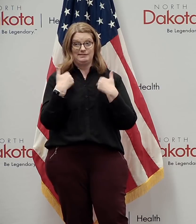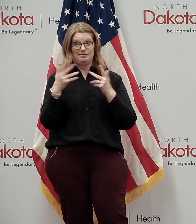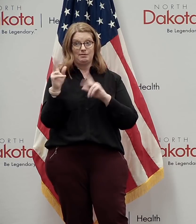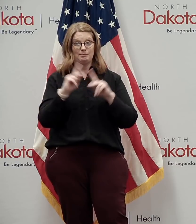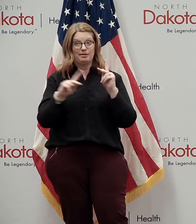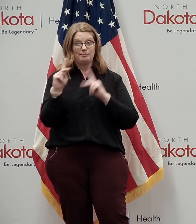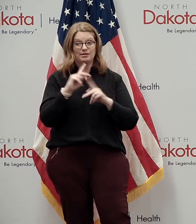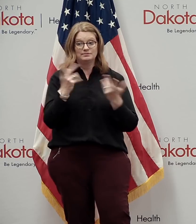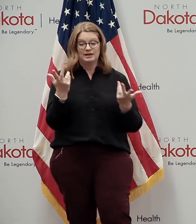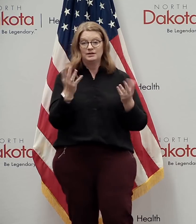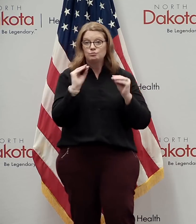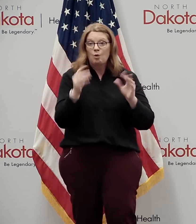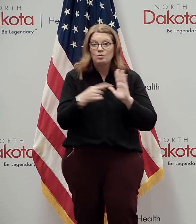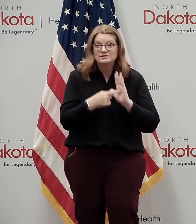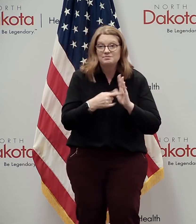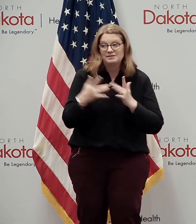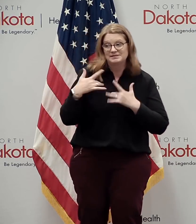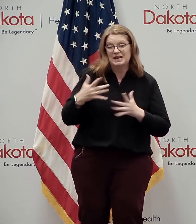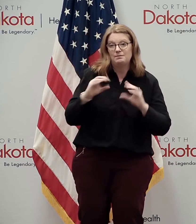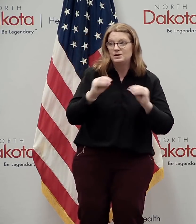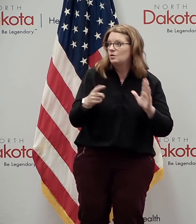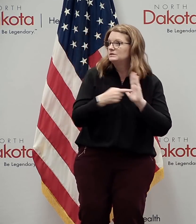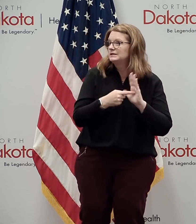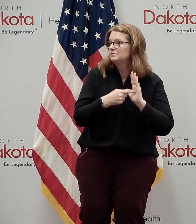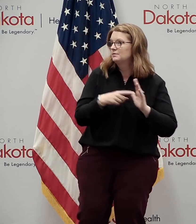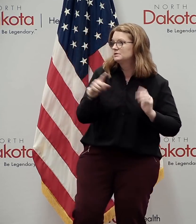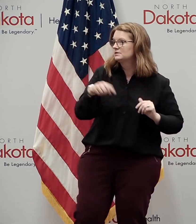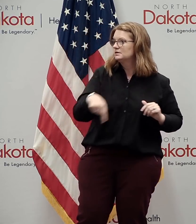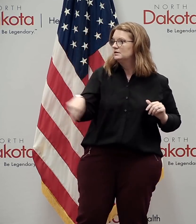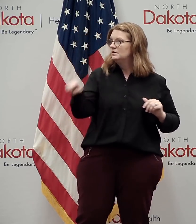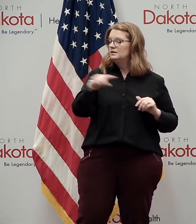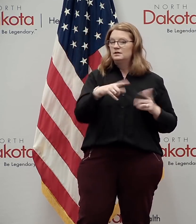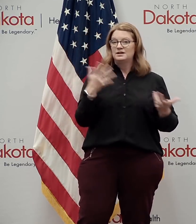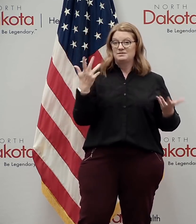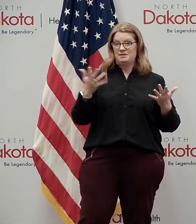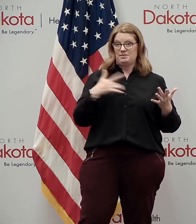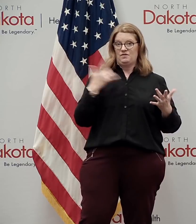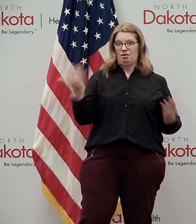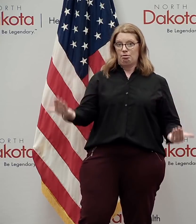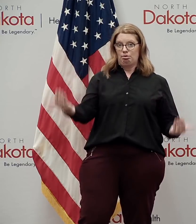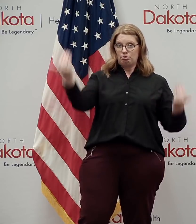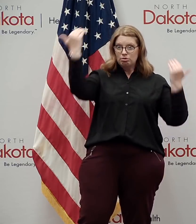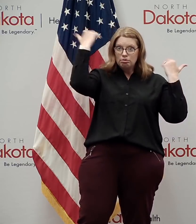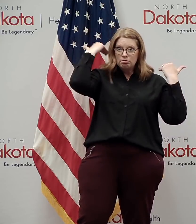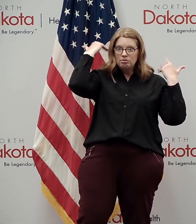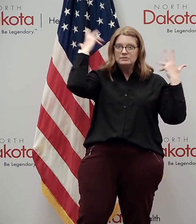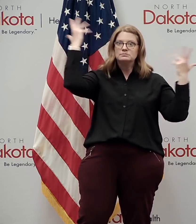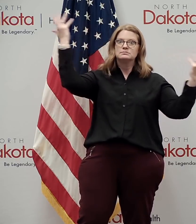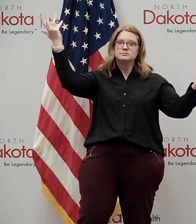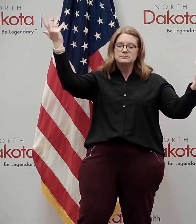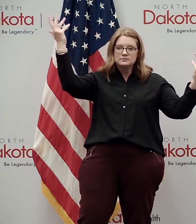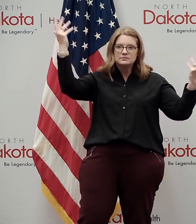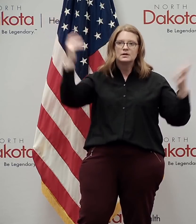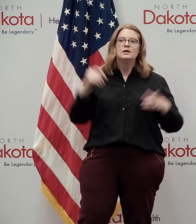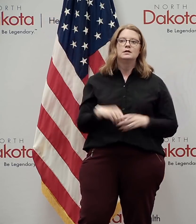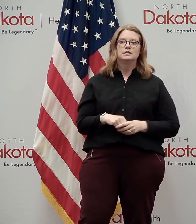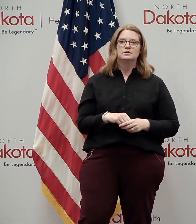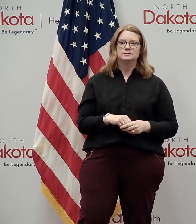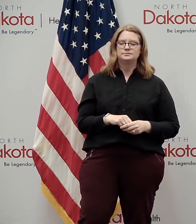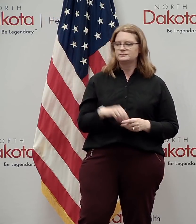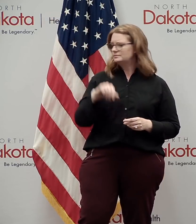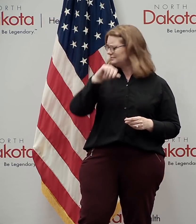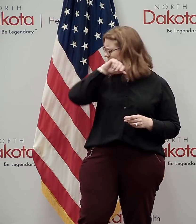are more likely to be asymptomatic, you could end up where you could have an overwhelming number of cases before you even know you're in a position if you didn't do testing.